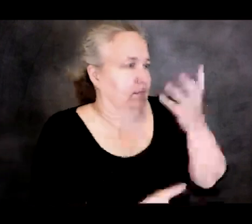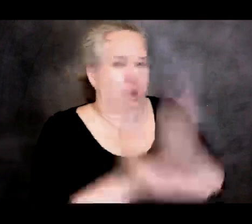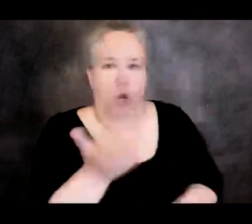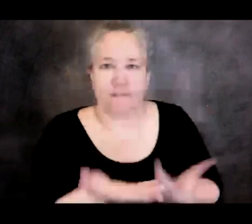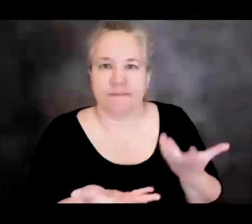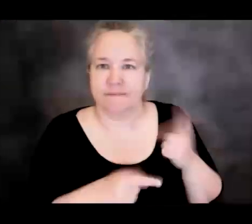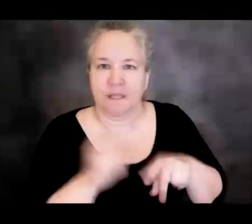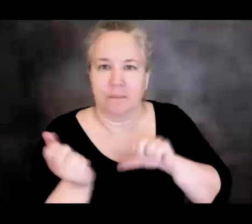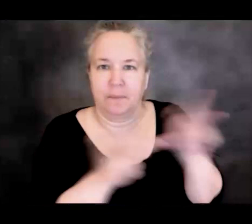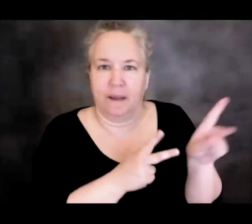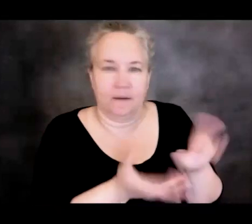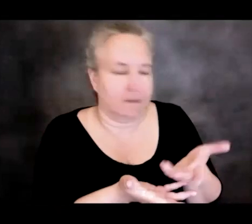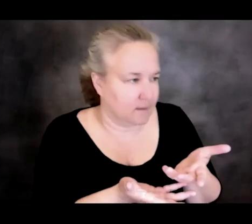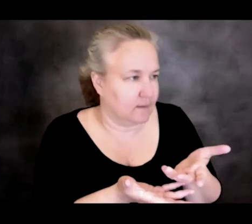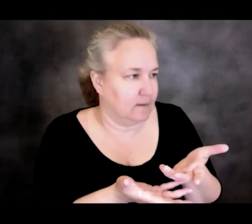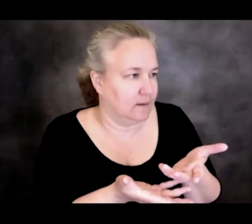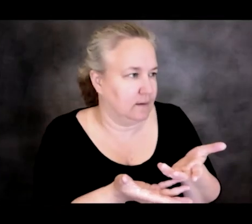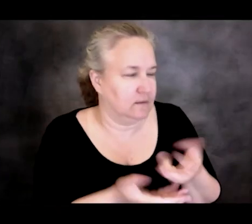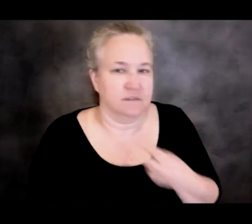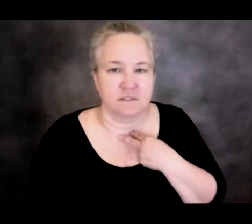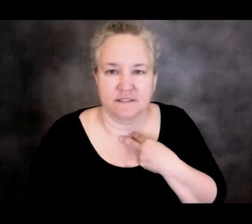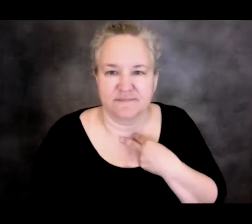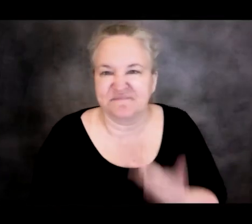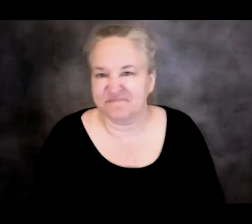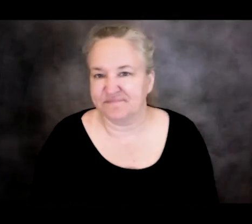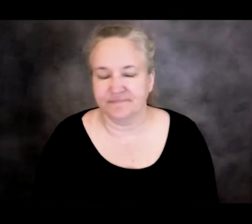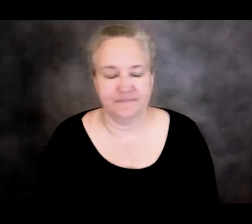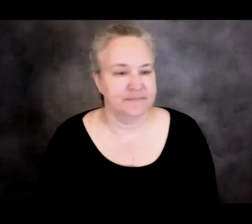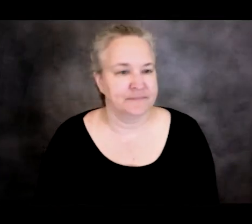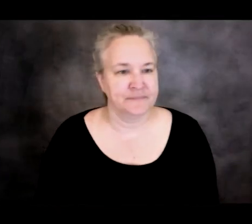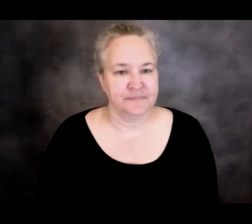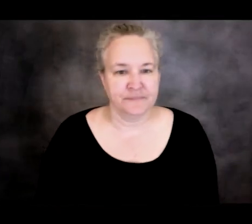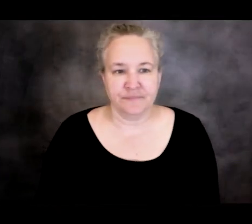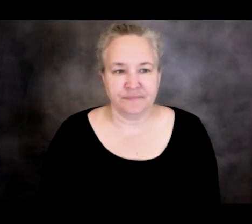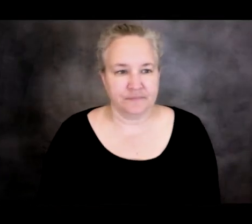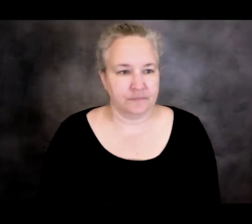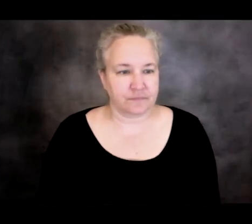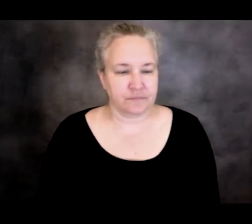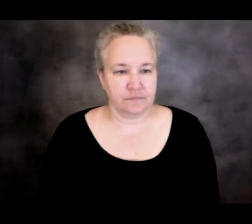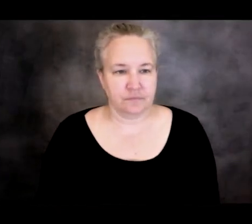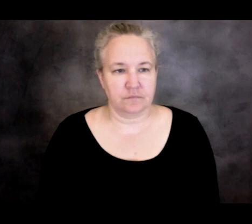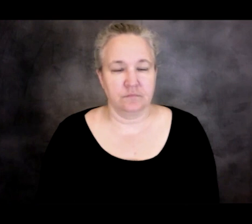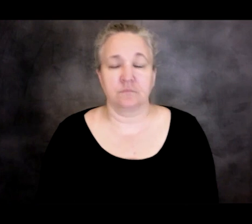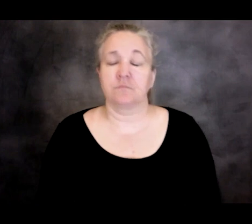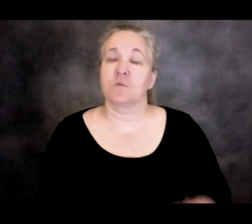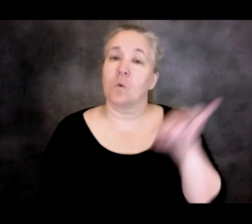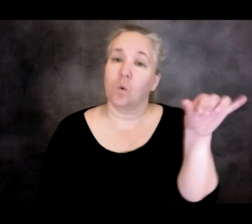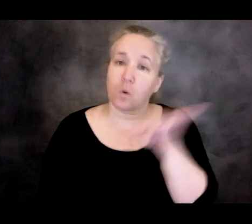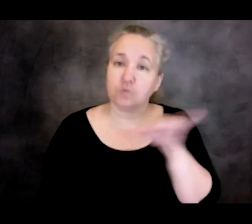they were able to secure their renewal. The young people that we met